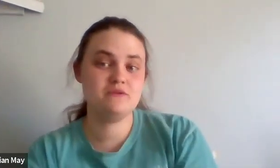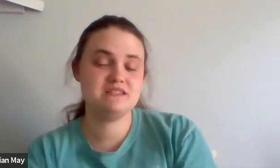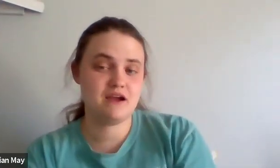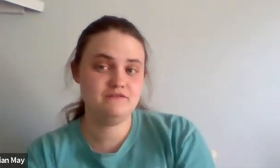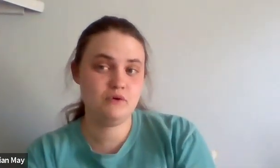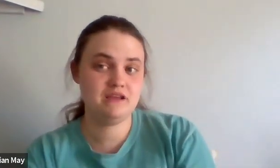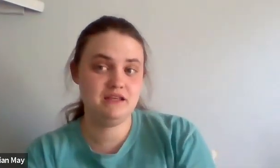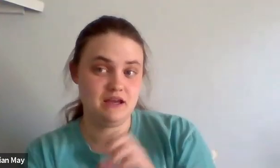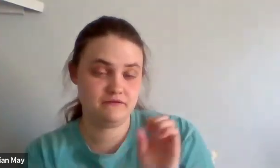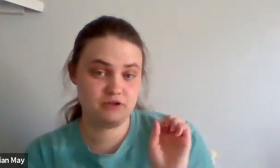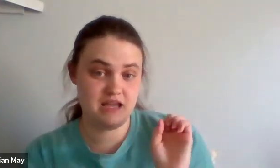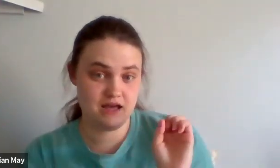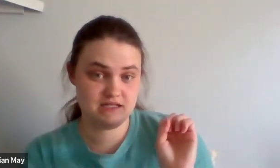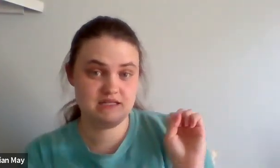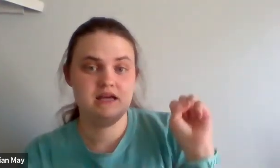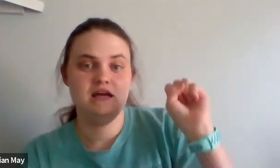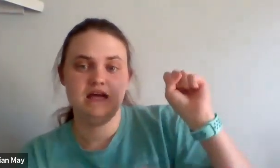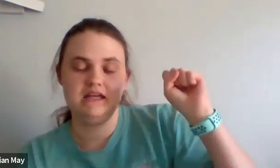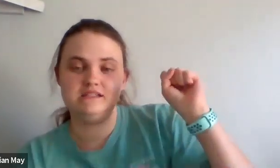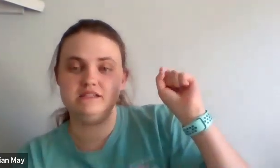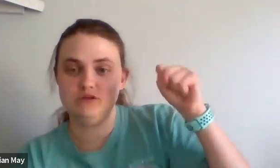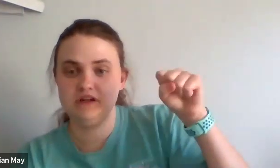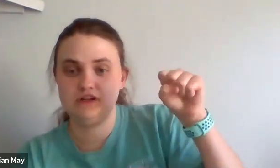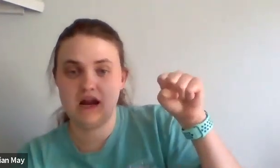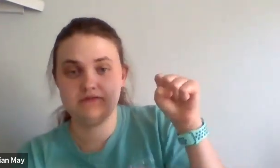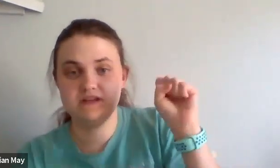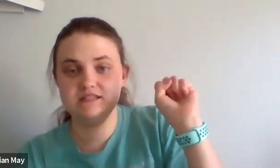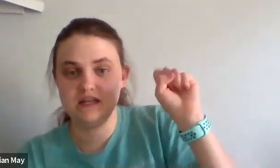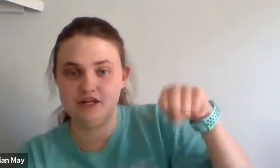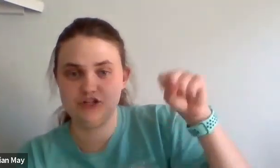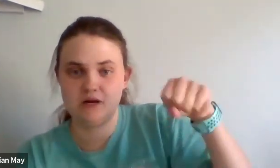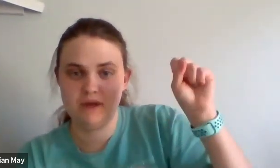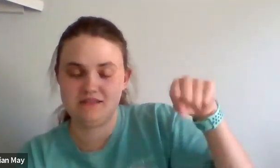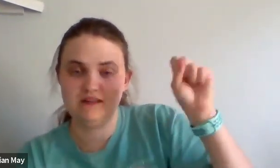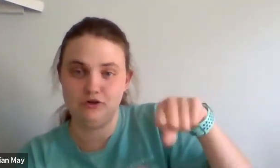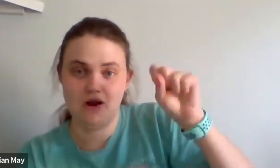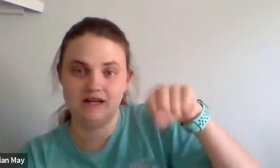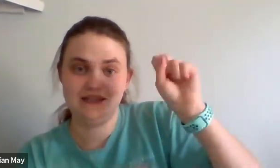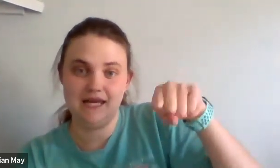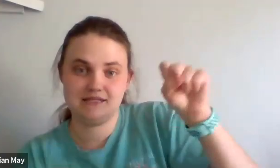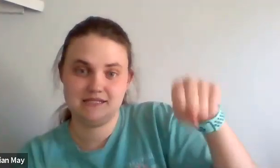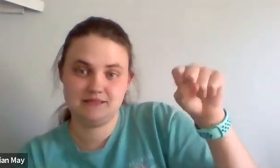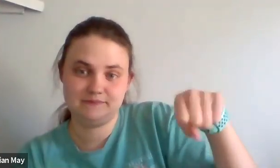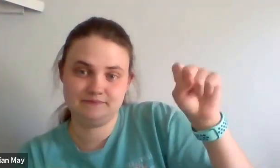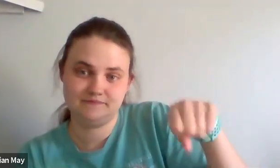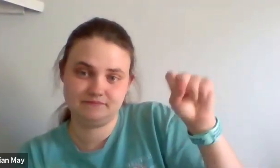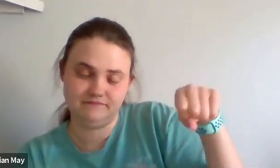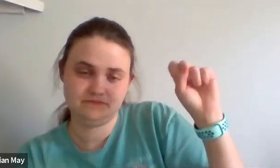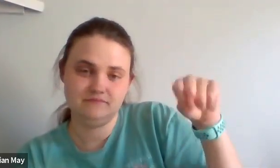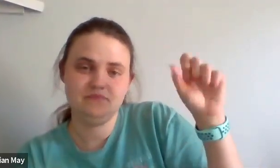the sign for yes is super easy. You're going to have a fist and then you're just going to bounce it like you're nodding. Yes.